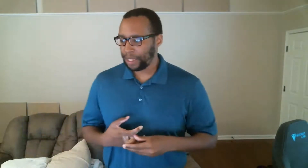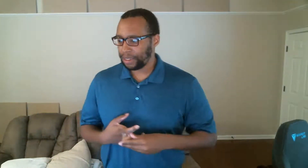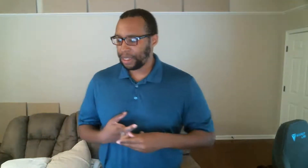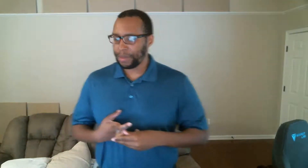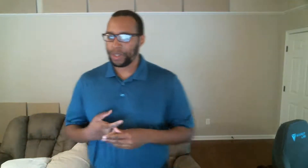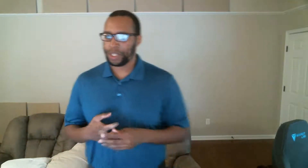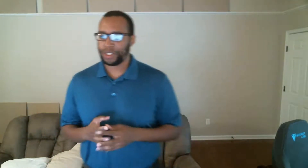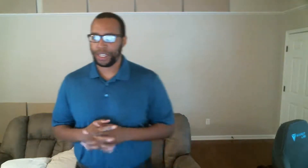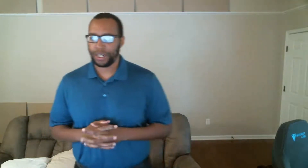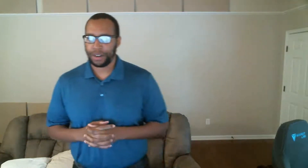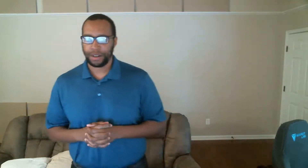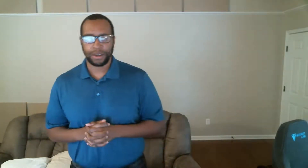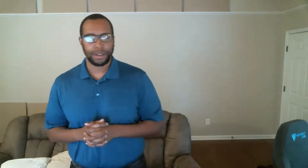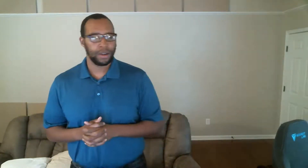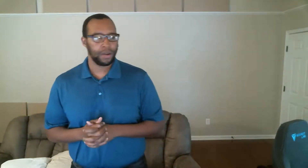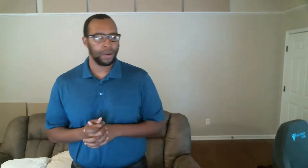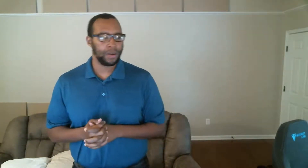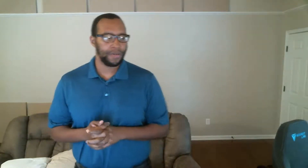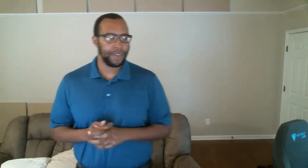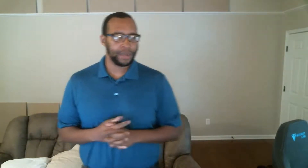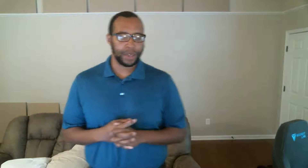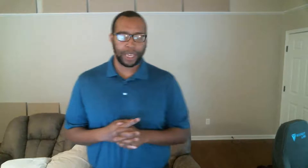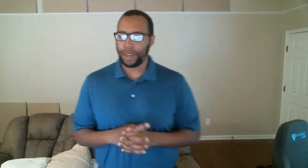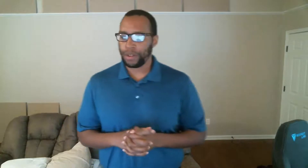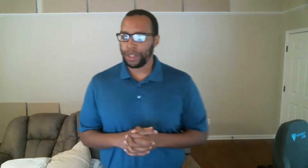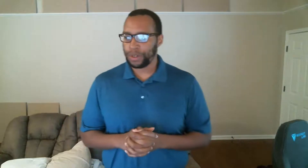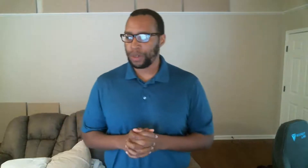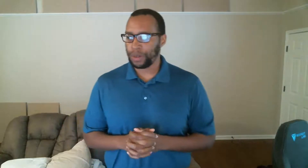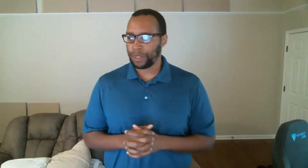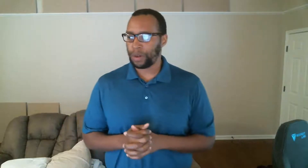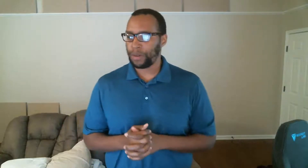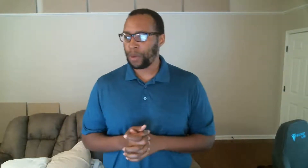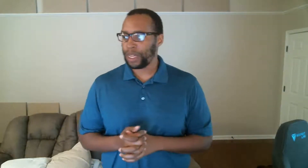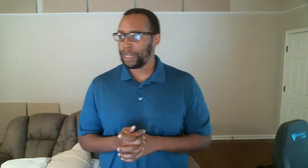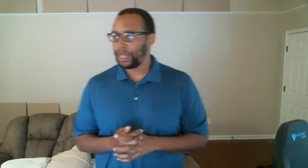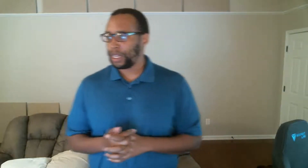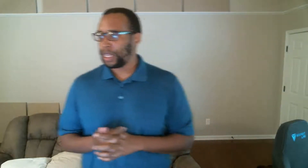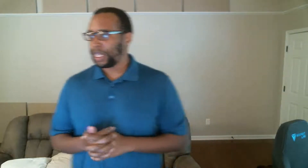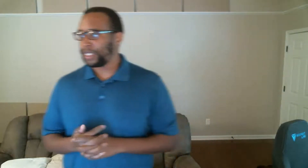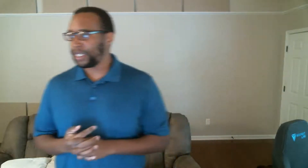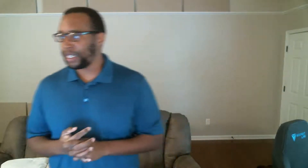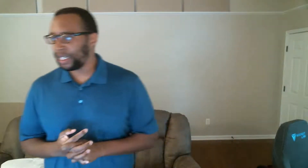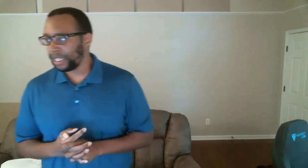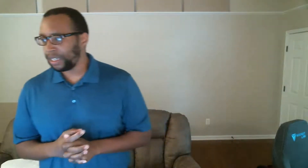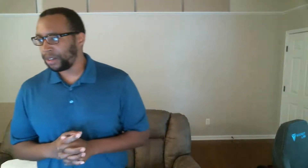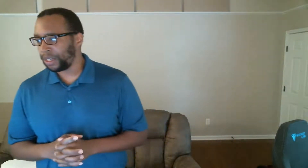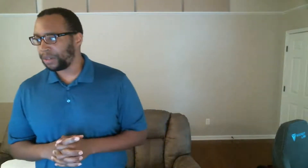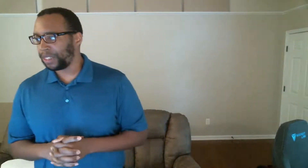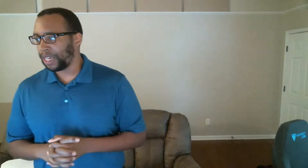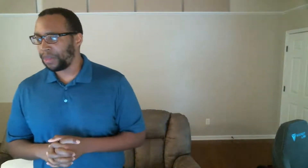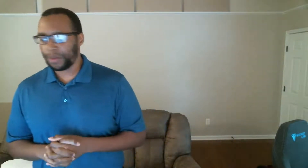Let me know that you're here. We're on Facebook and on YouTube. So if one isn't good, you can use the other one.